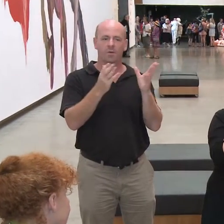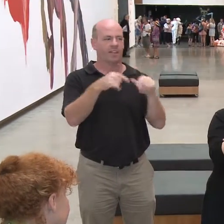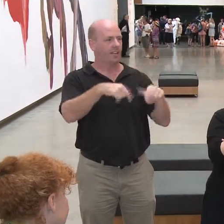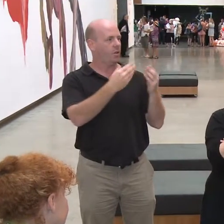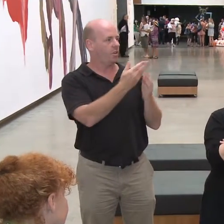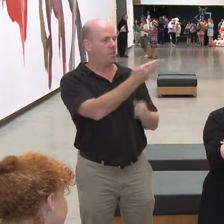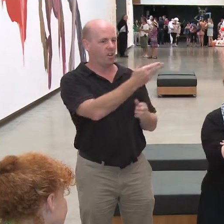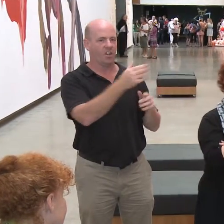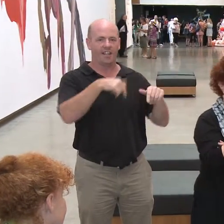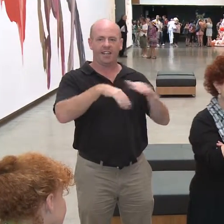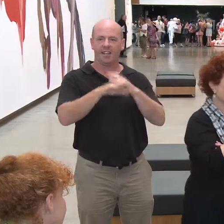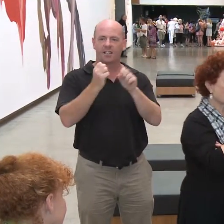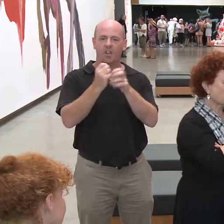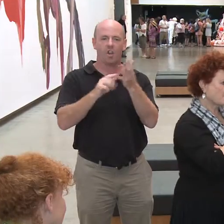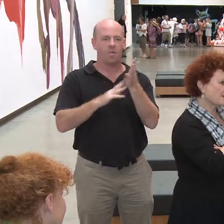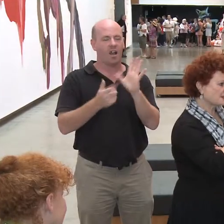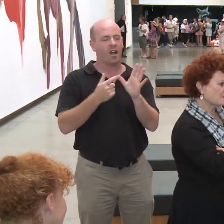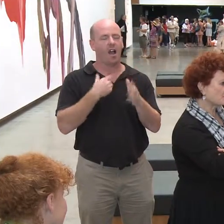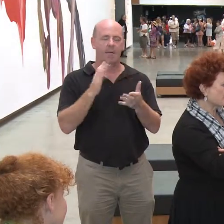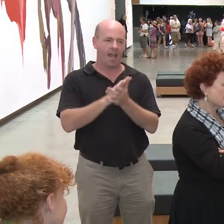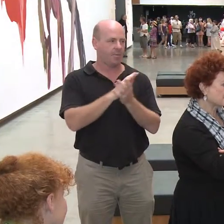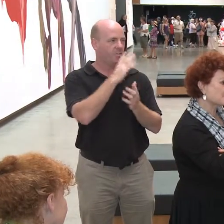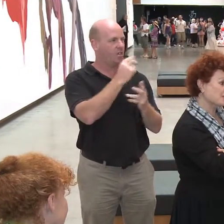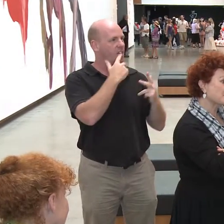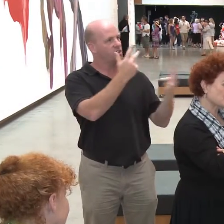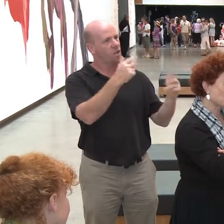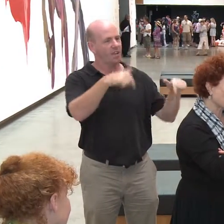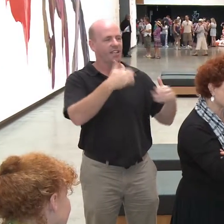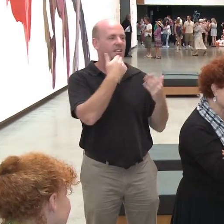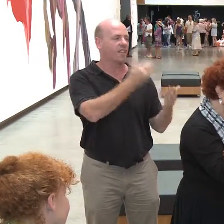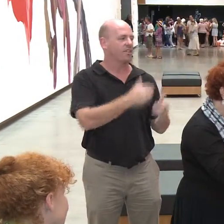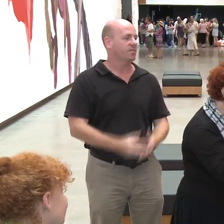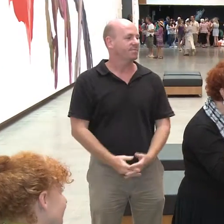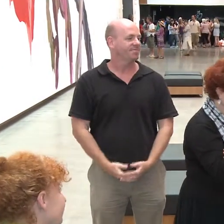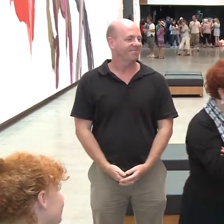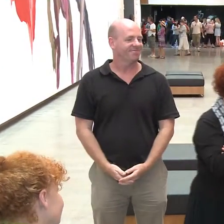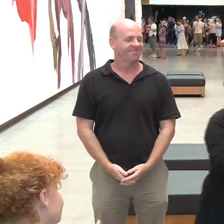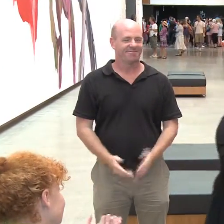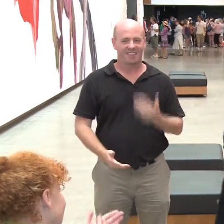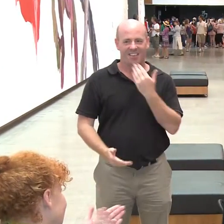GOMA, and I'm delighted that you could make this work for our exhibition. Thank you so much. Thanks.